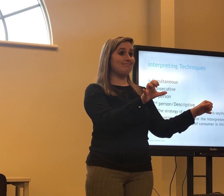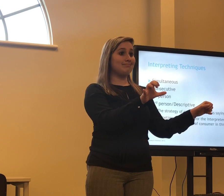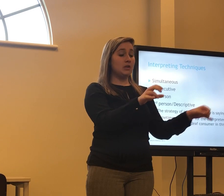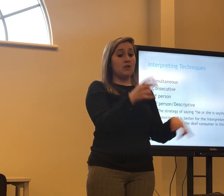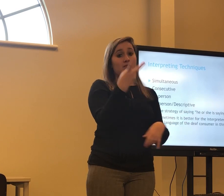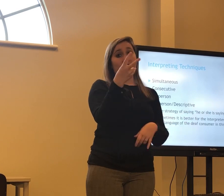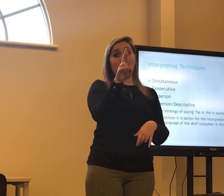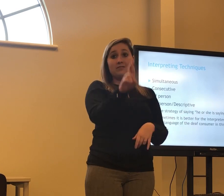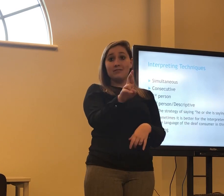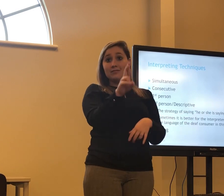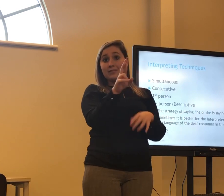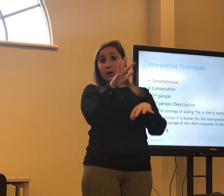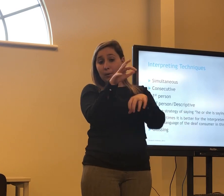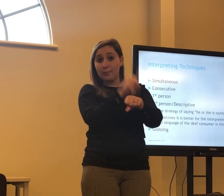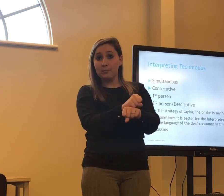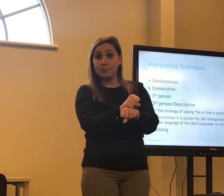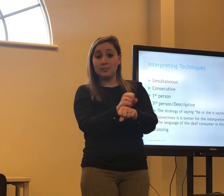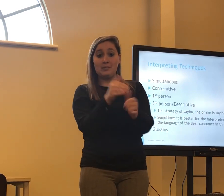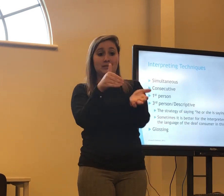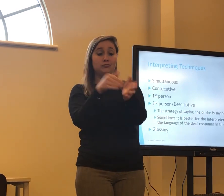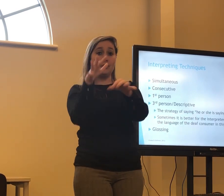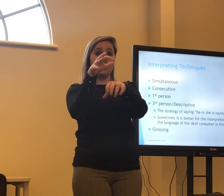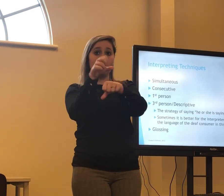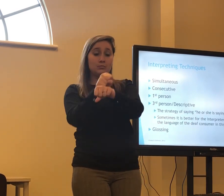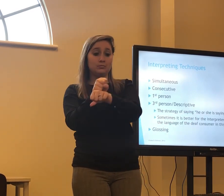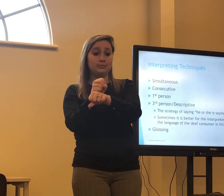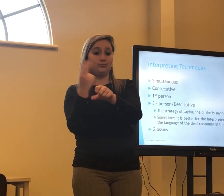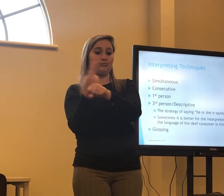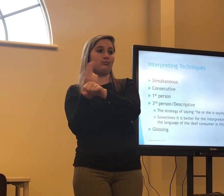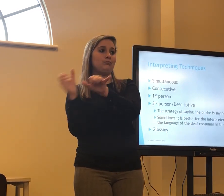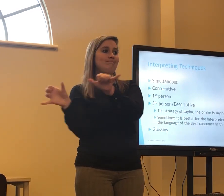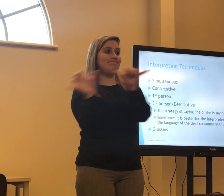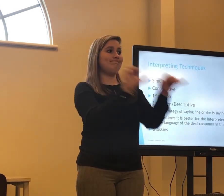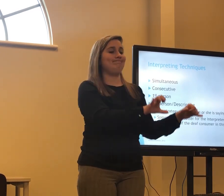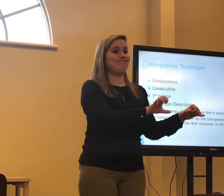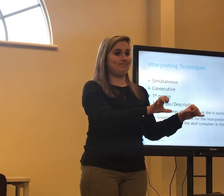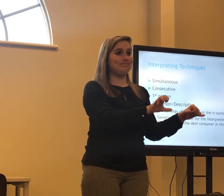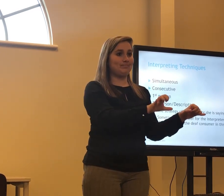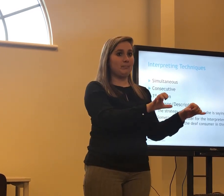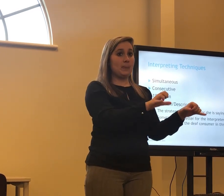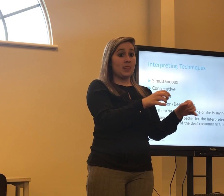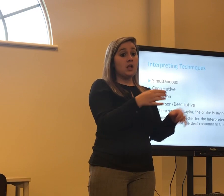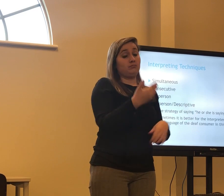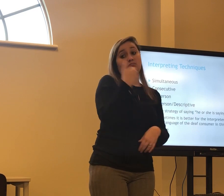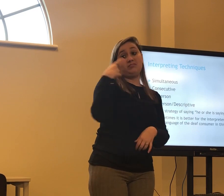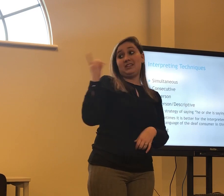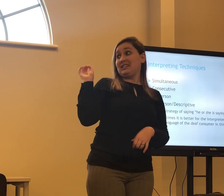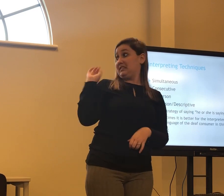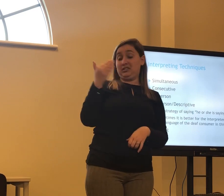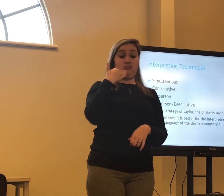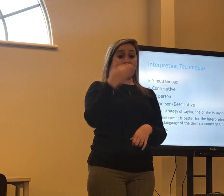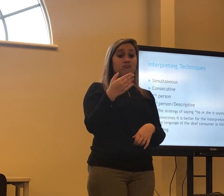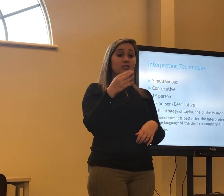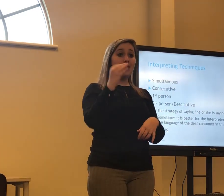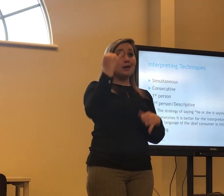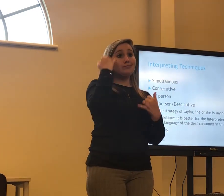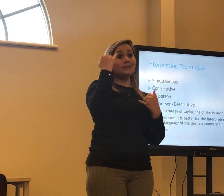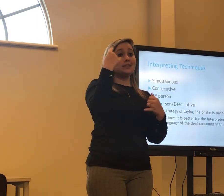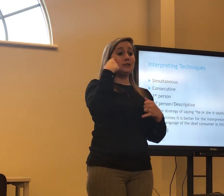doctor appointment. Absolutely. Especially medical. These are great tools in medical settings too. Because, you know, they're giving you